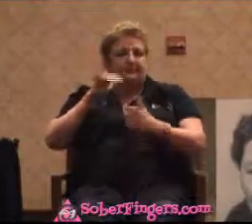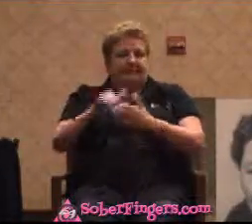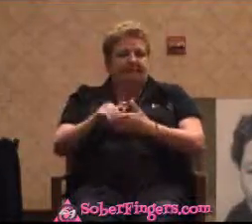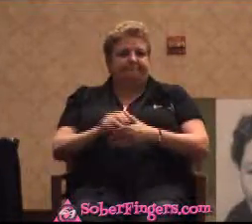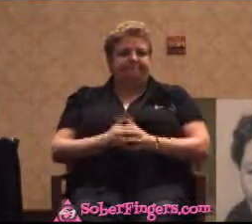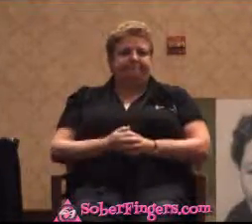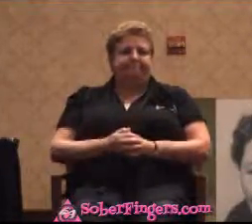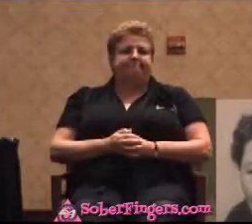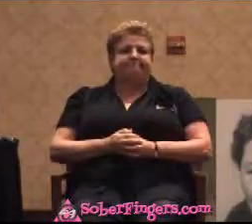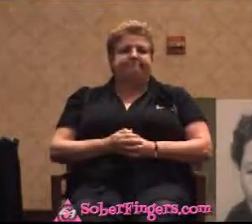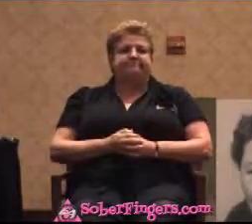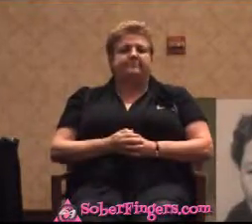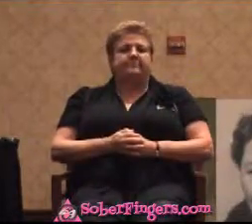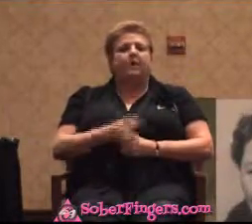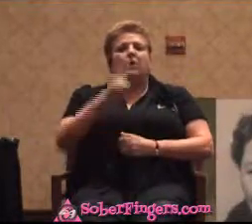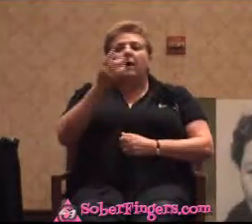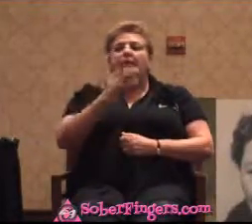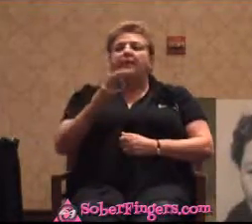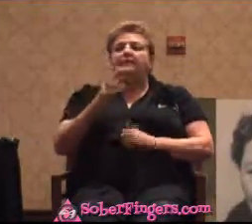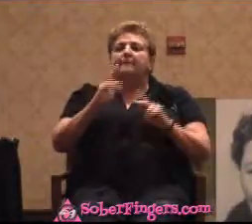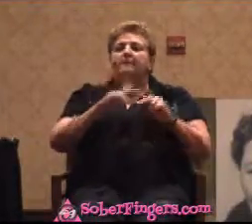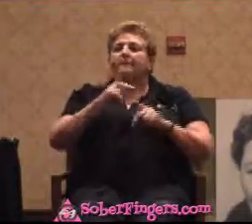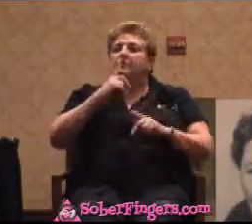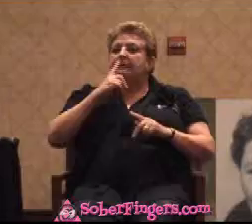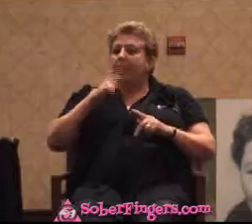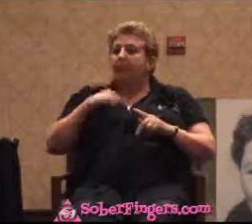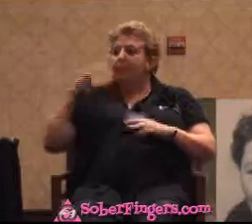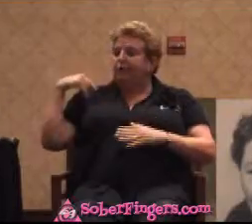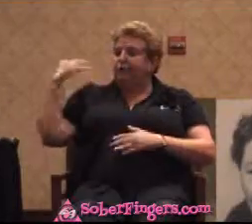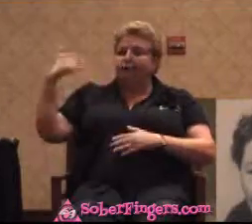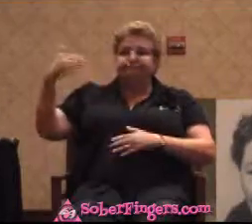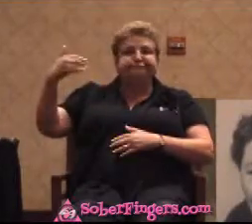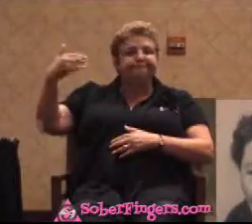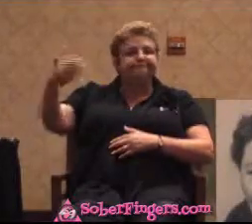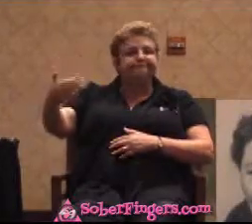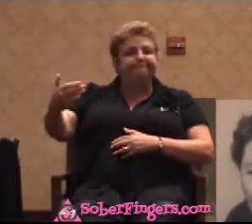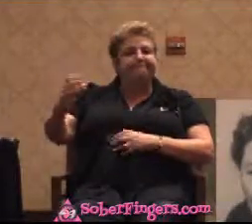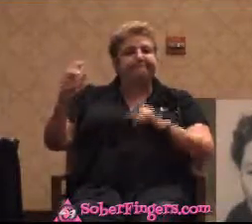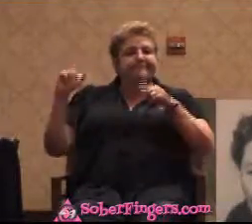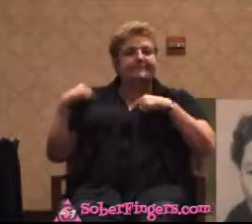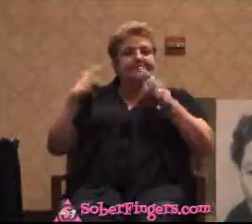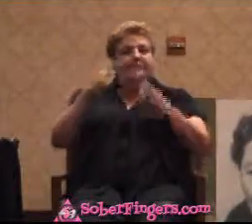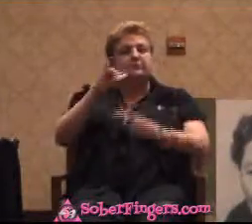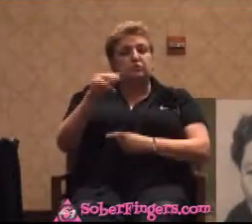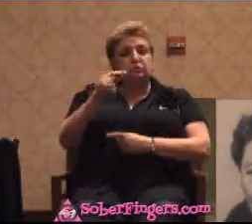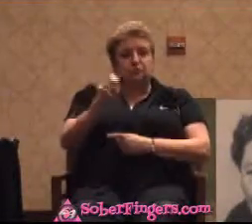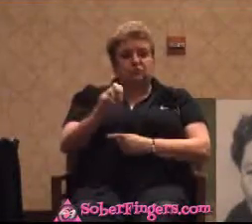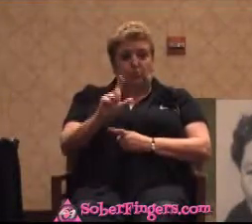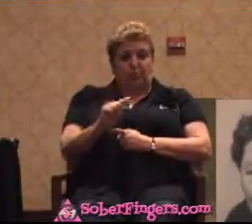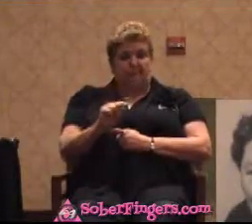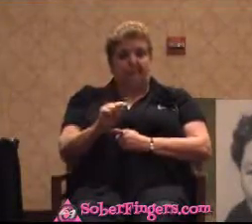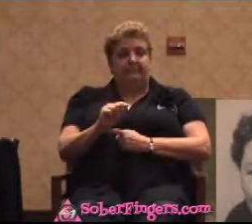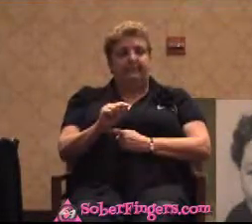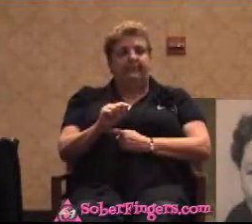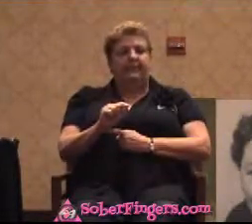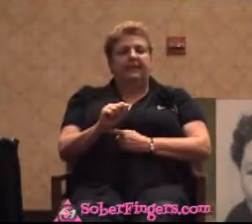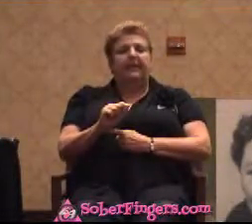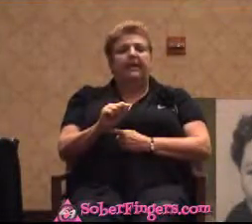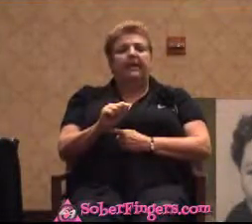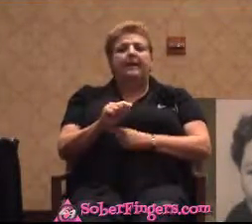And one of the things people have said to me along the way since June the 20th was, people would say, who